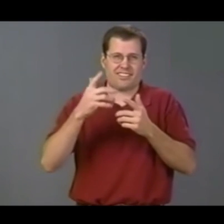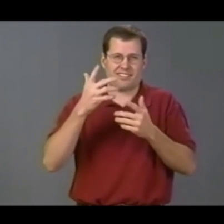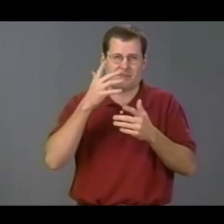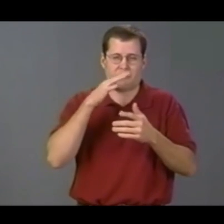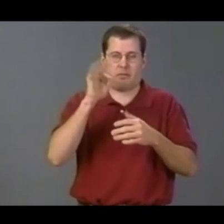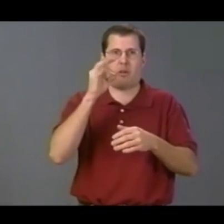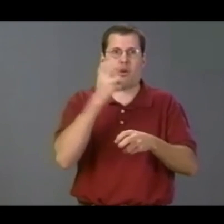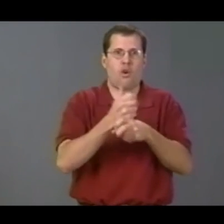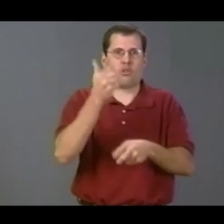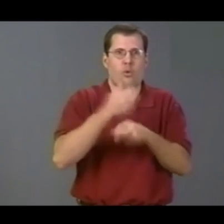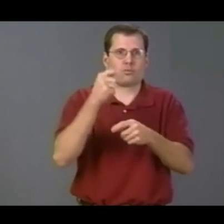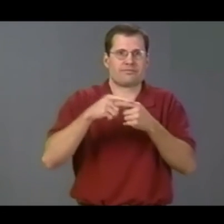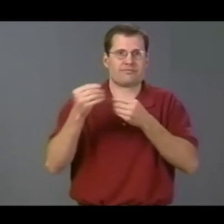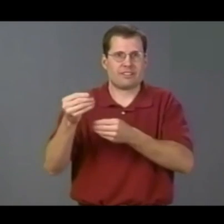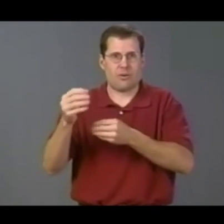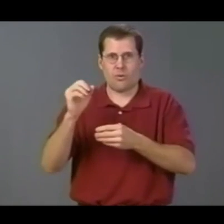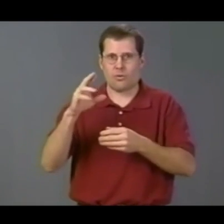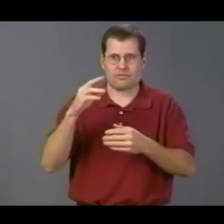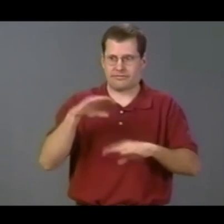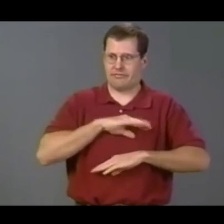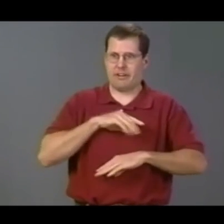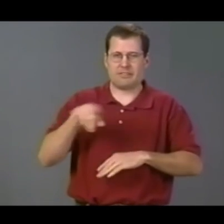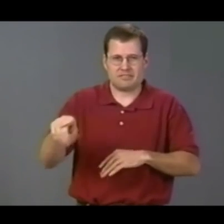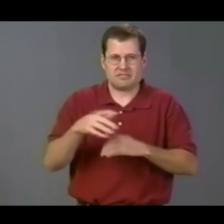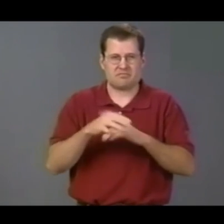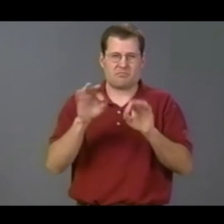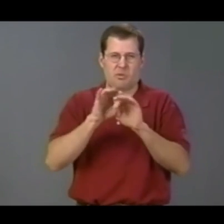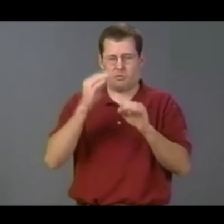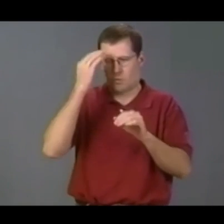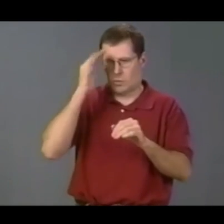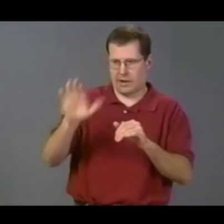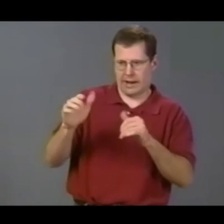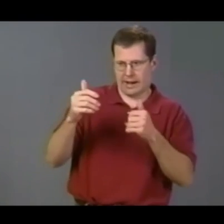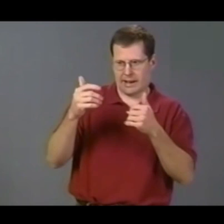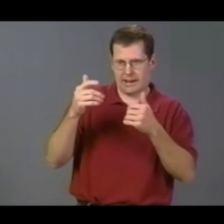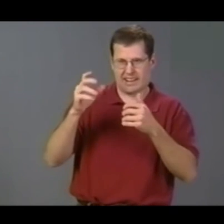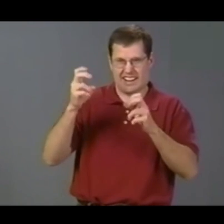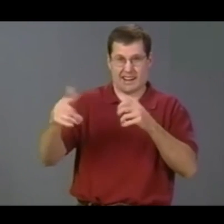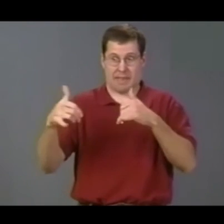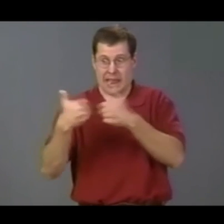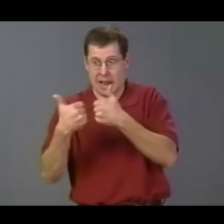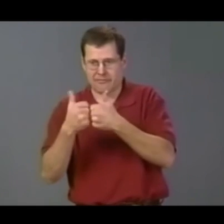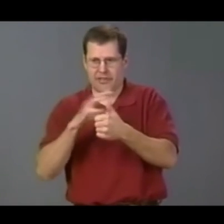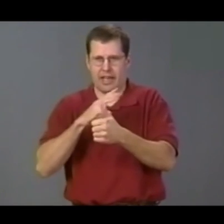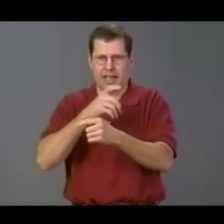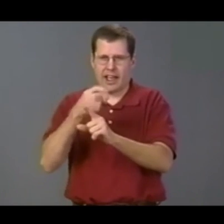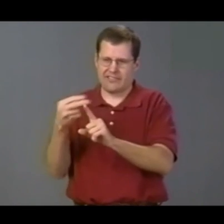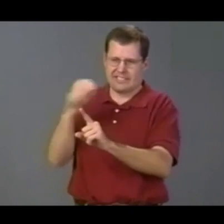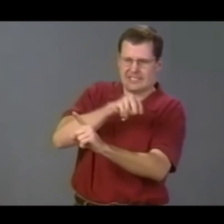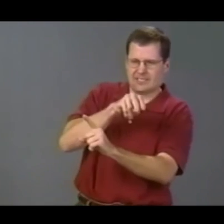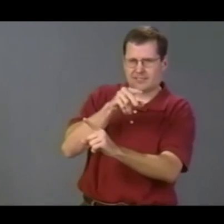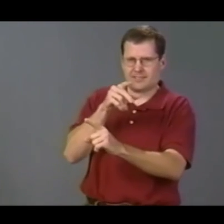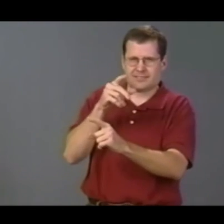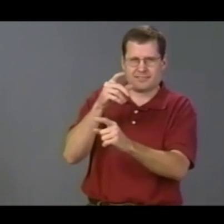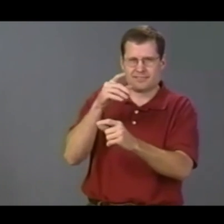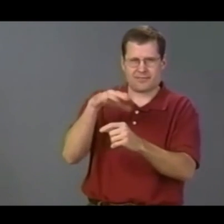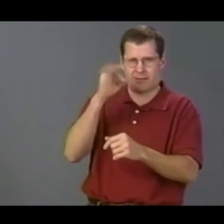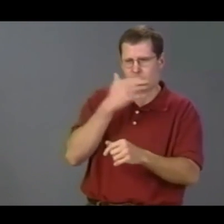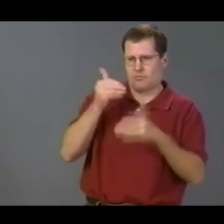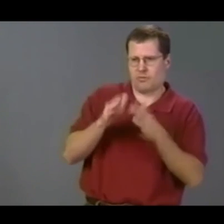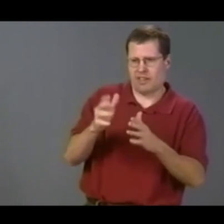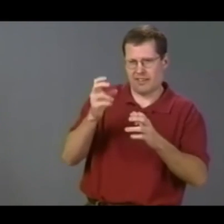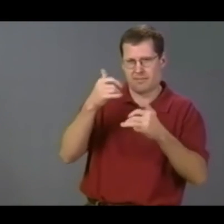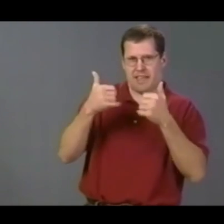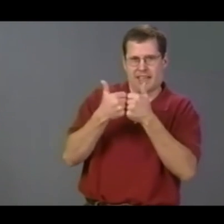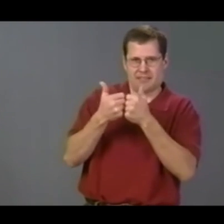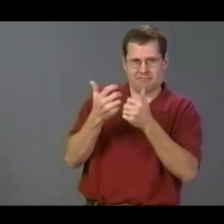don't let it frustrate you. And if they want to play, it's fine. Don't let it